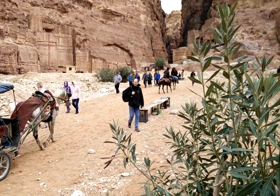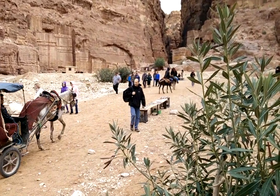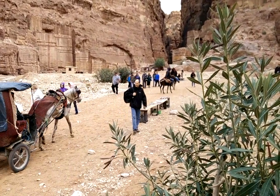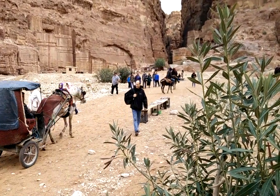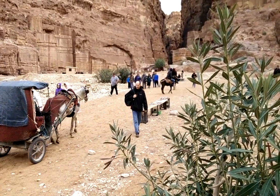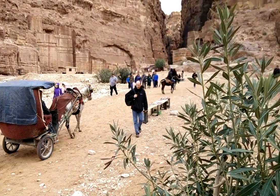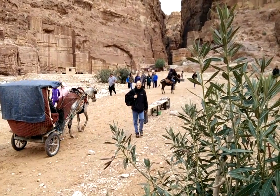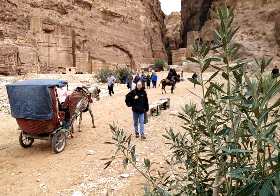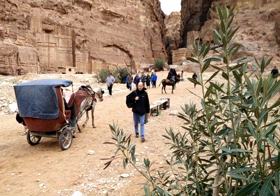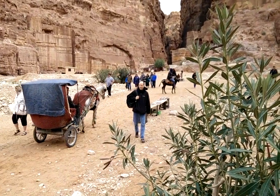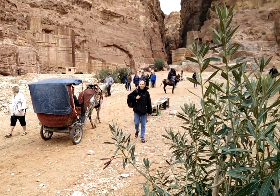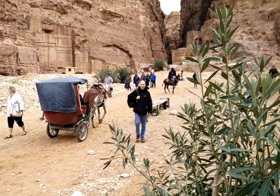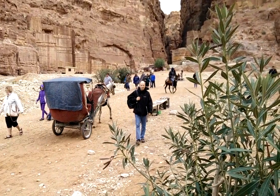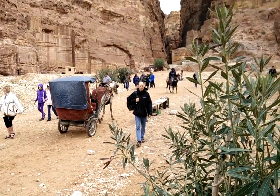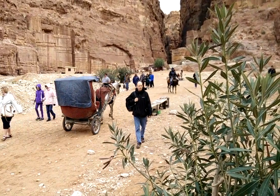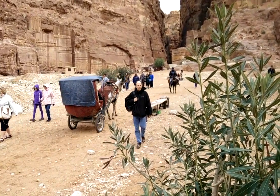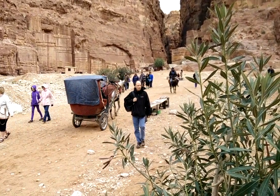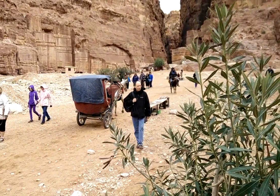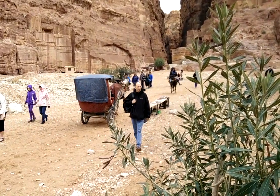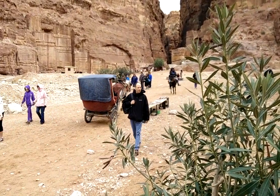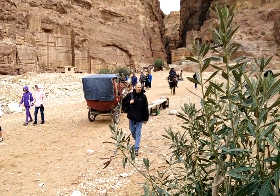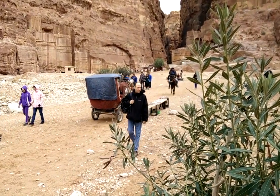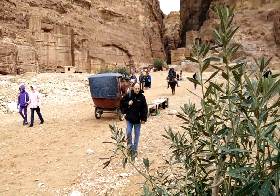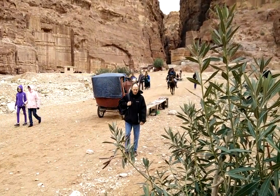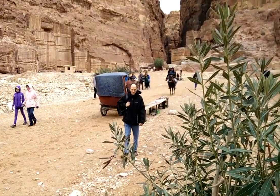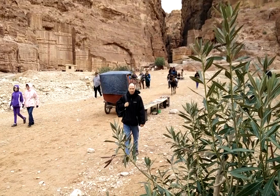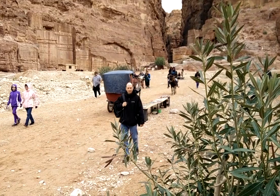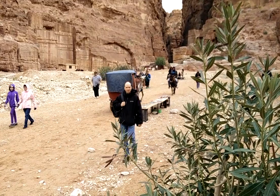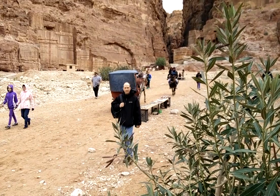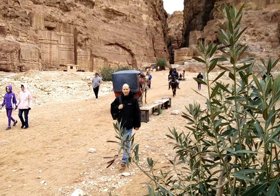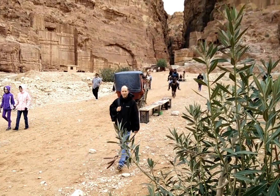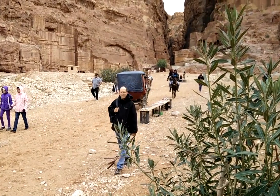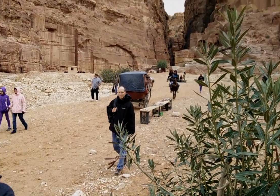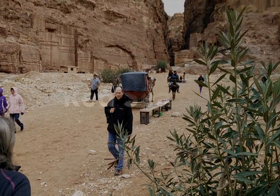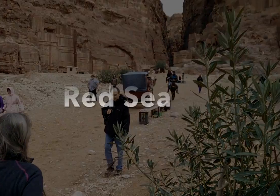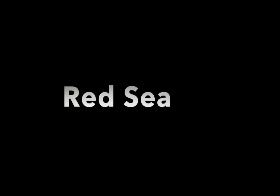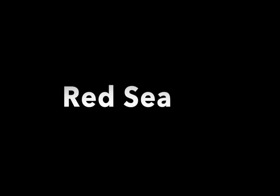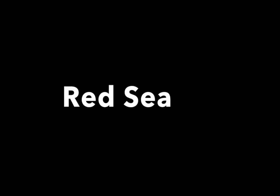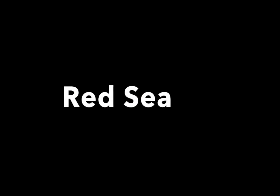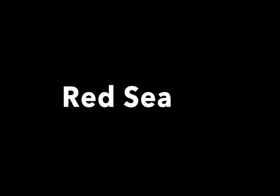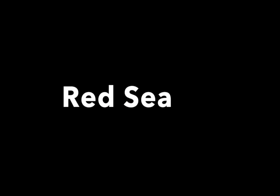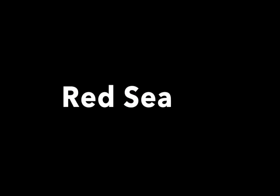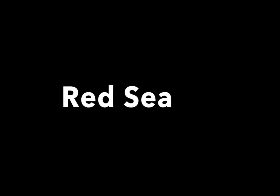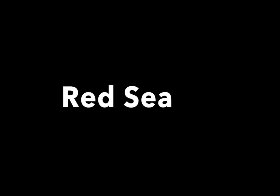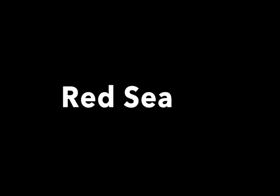It's just fascinating seeing all that goes on, and the ancient and the modern all together.